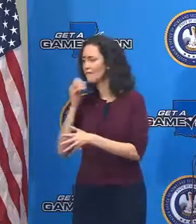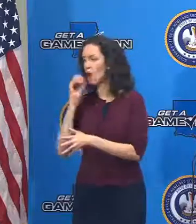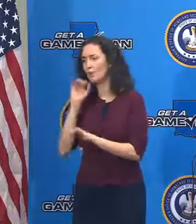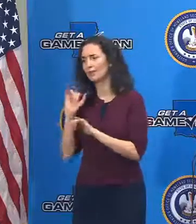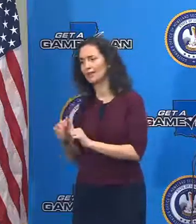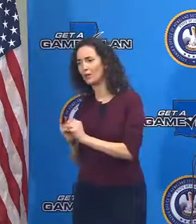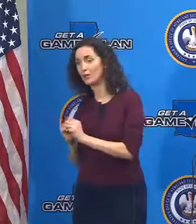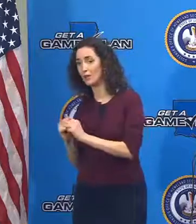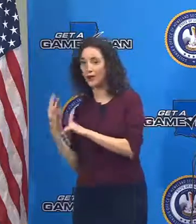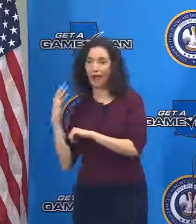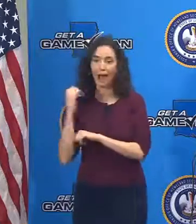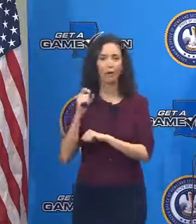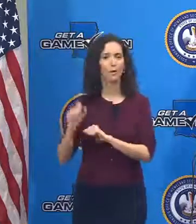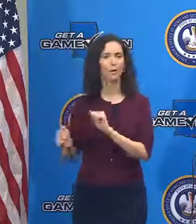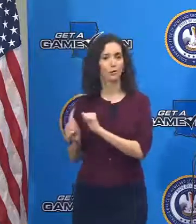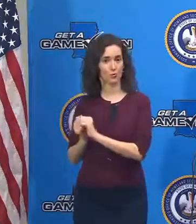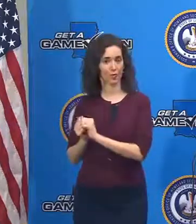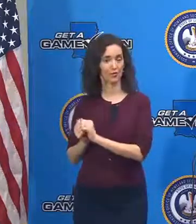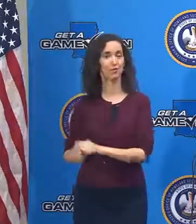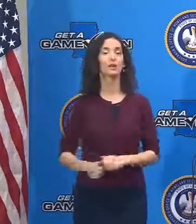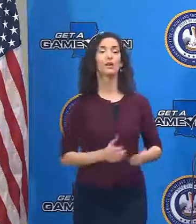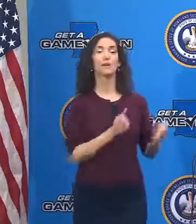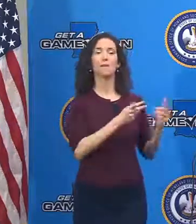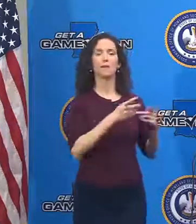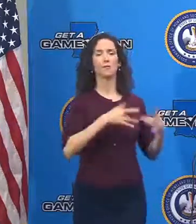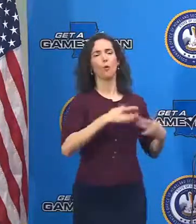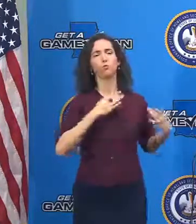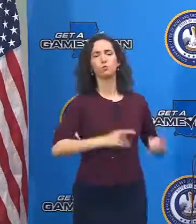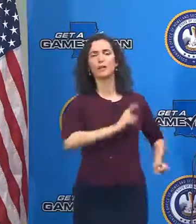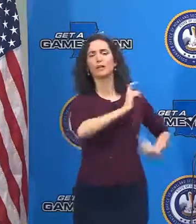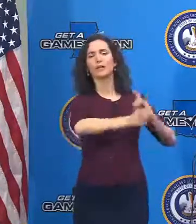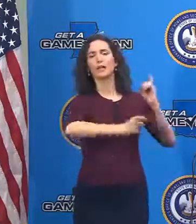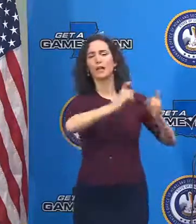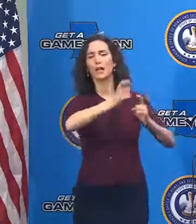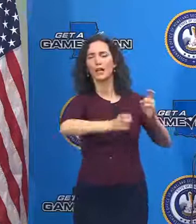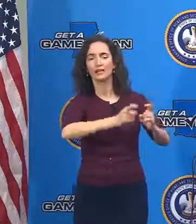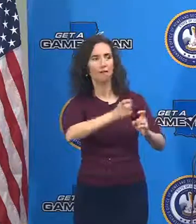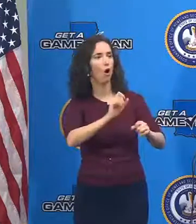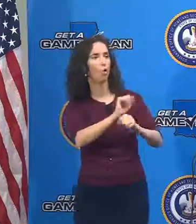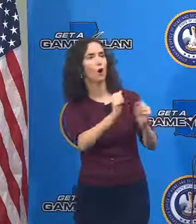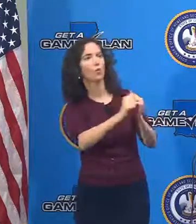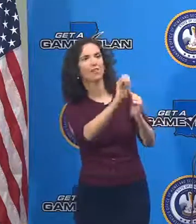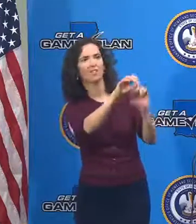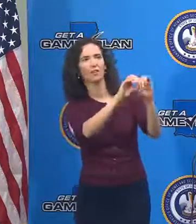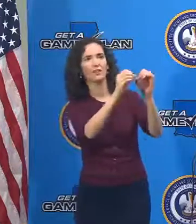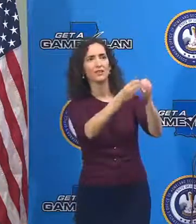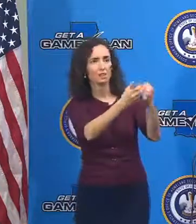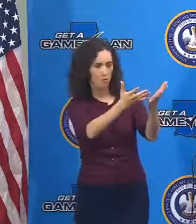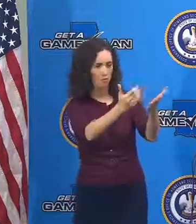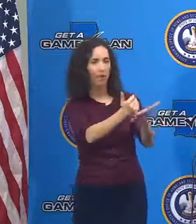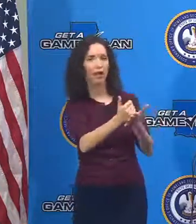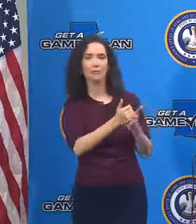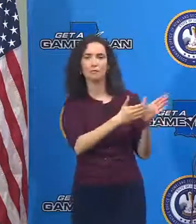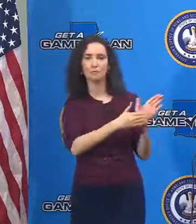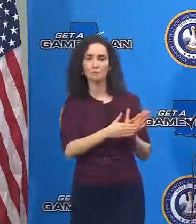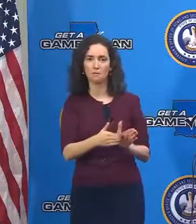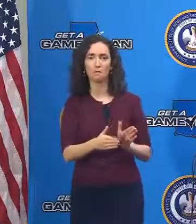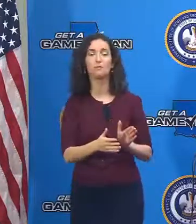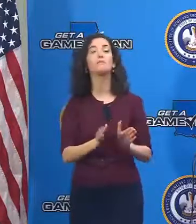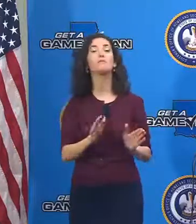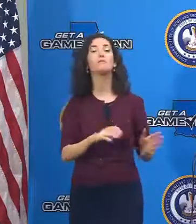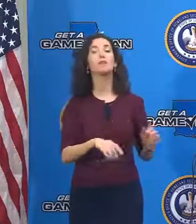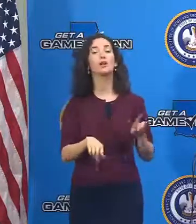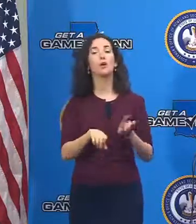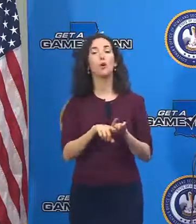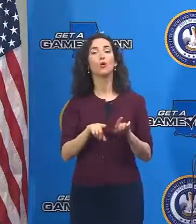VOADs for all the donations that people are so generous and want to give and want to help. And critically, we